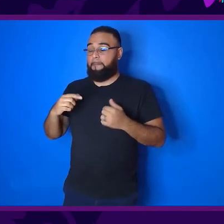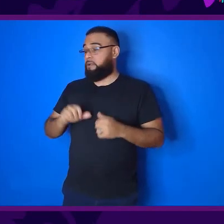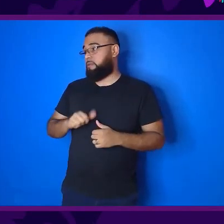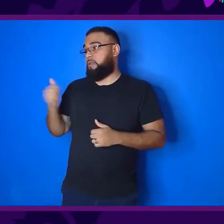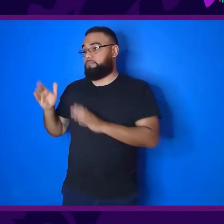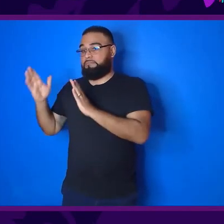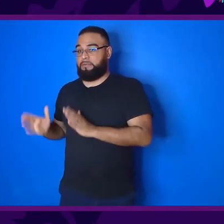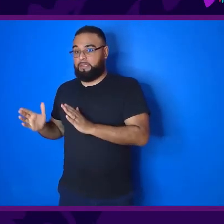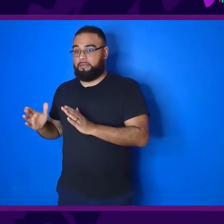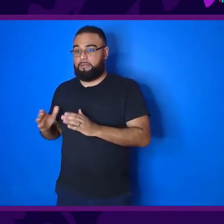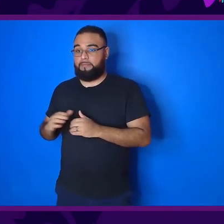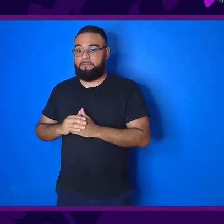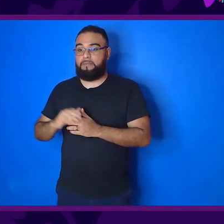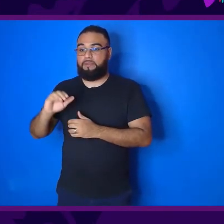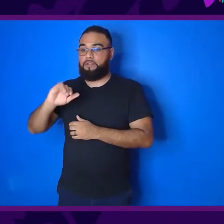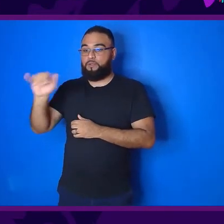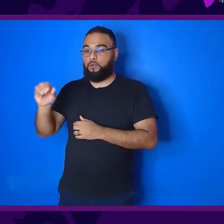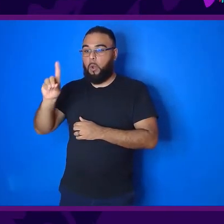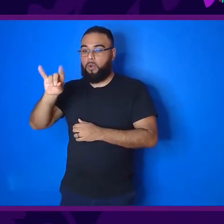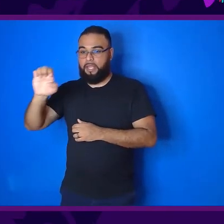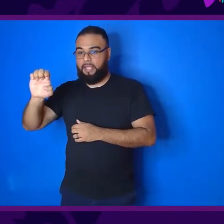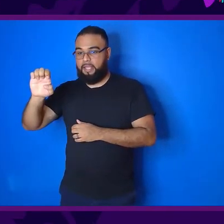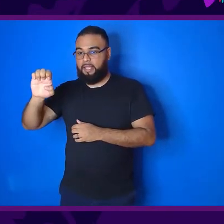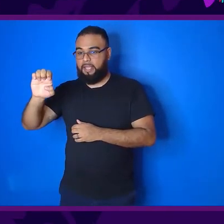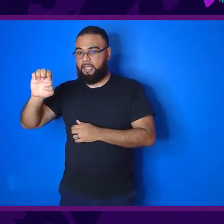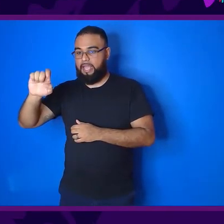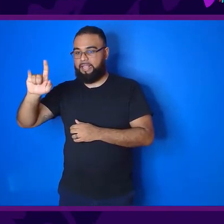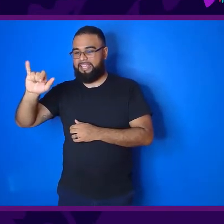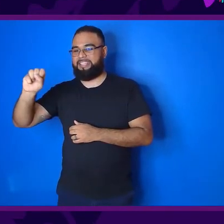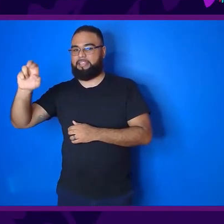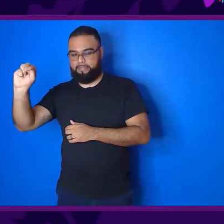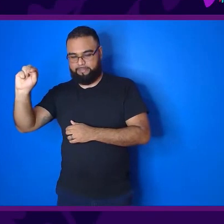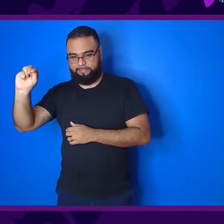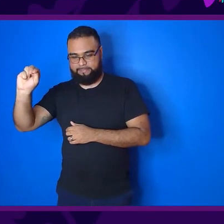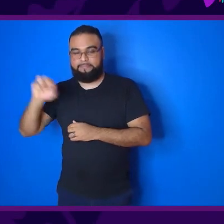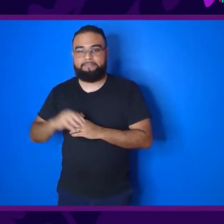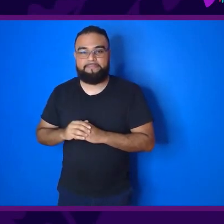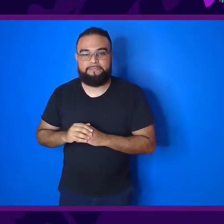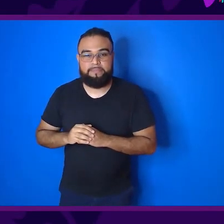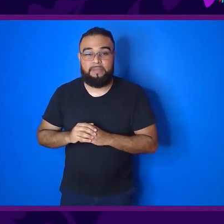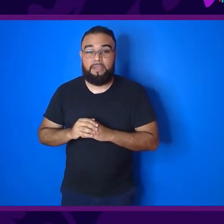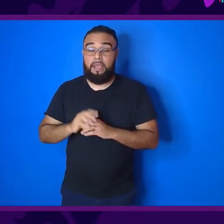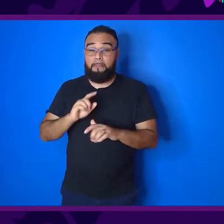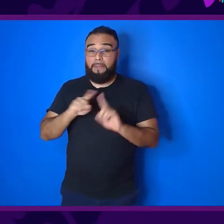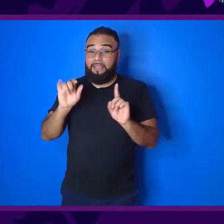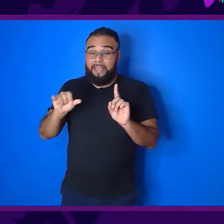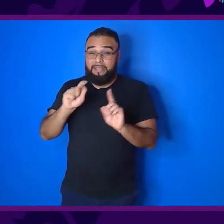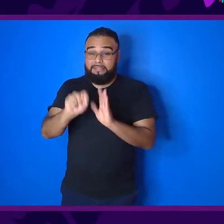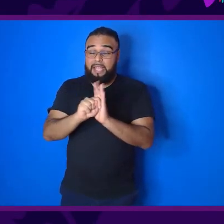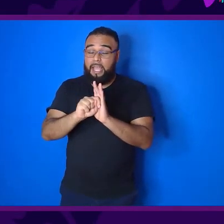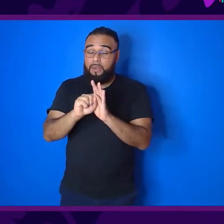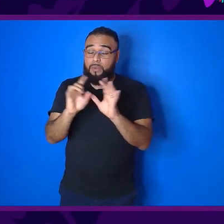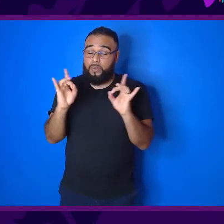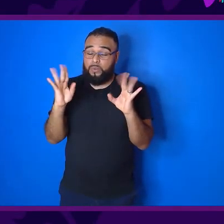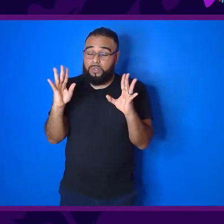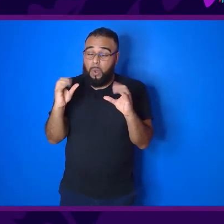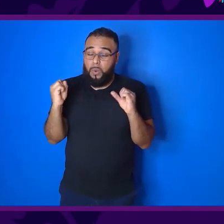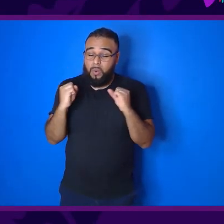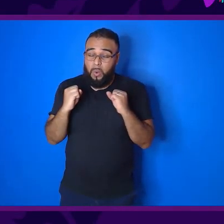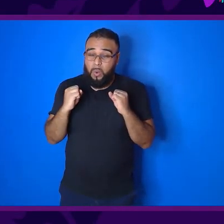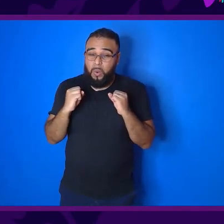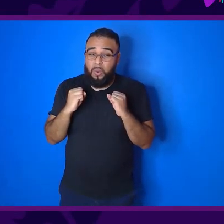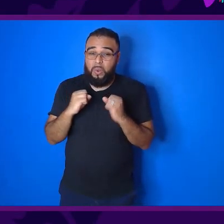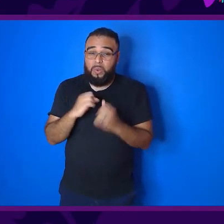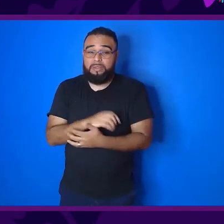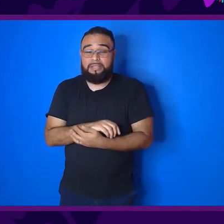more useful, 22 yurts, because it was so frigging cold. So I sent 22 yurts